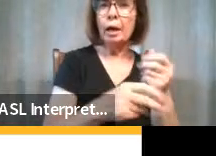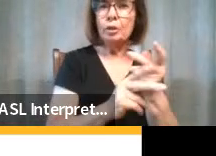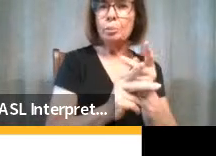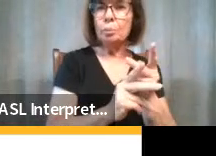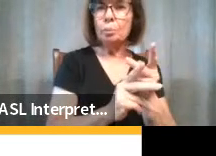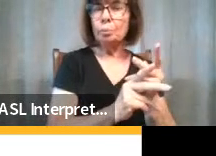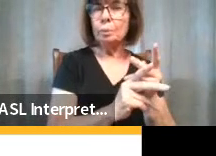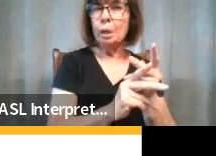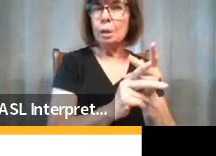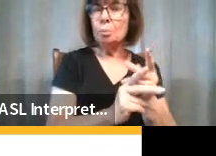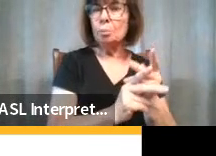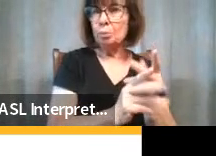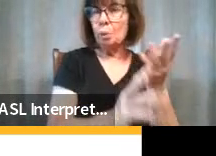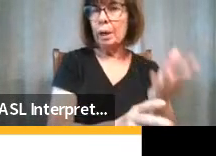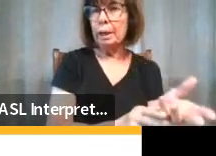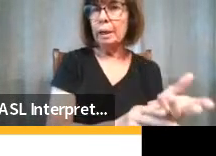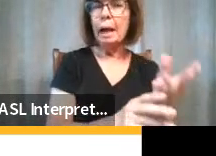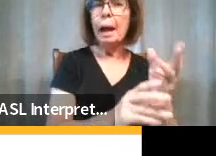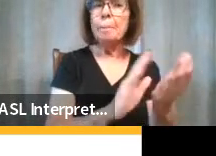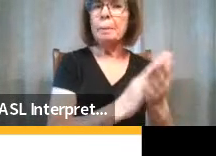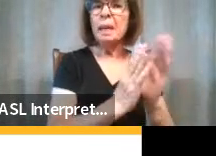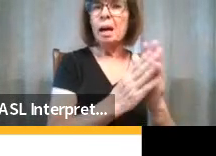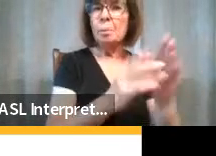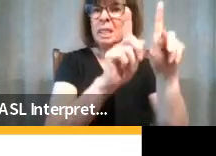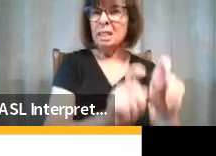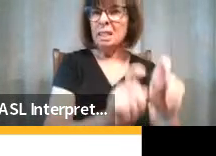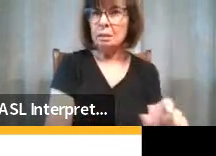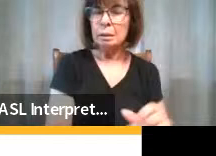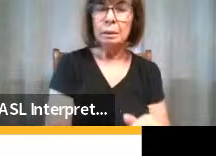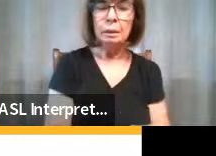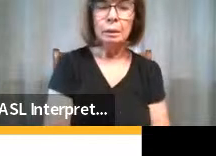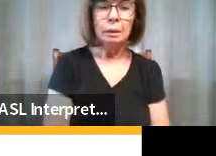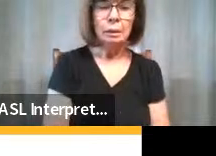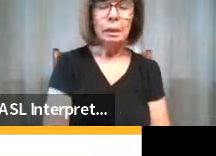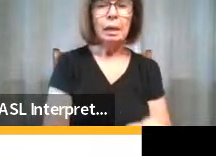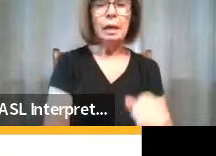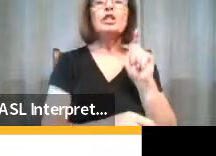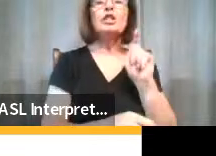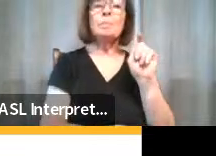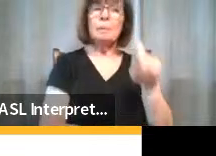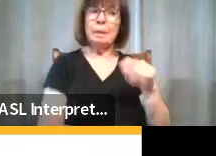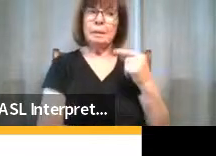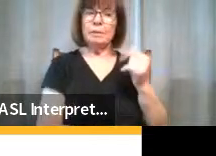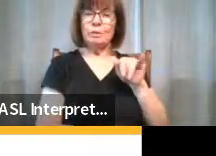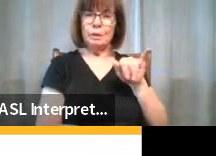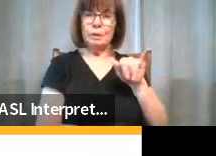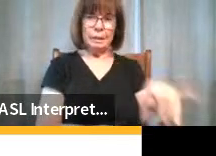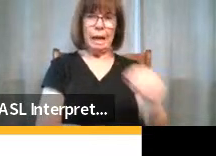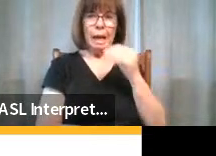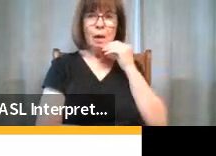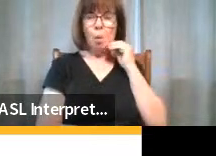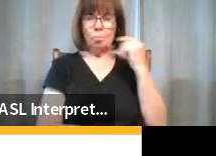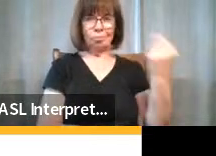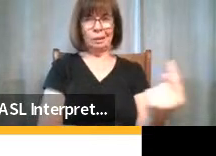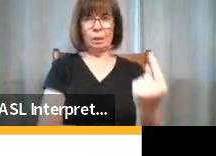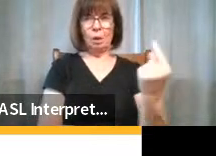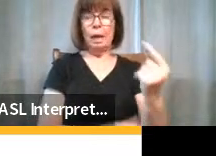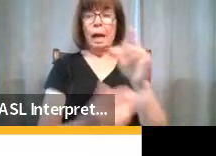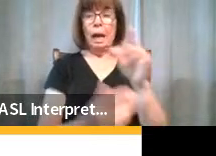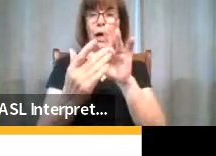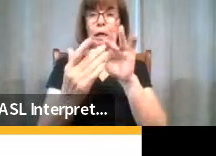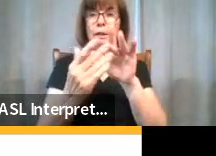rash should isolate. That means remain alone at home and contact the provider. And persons with